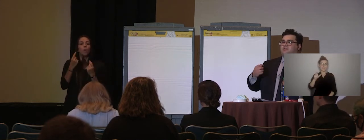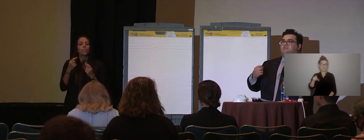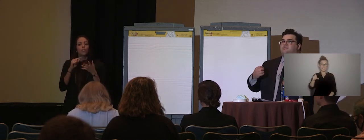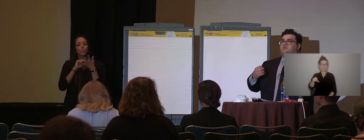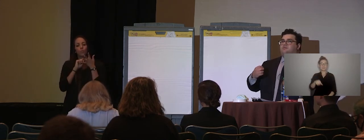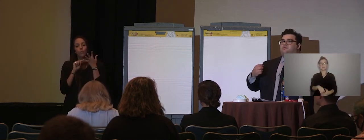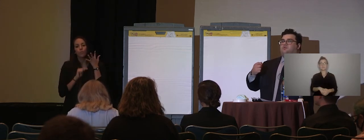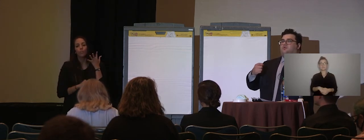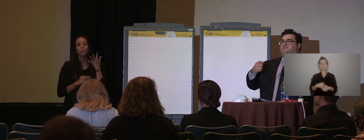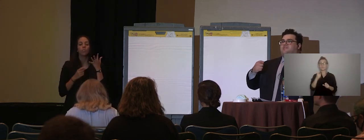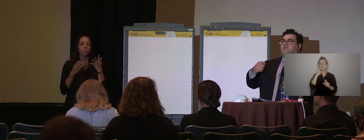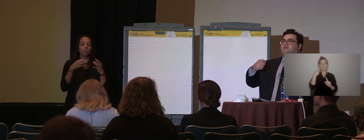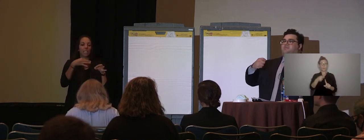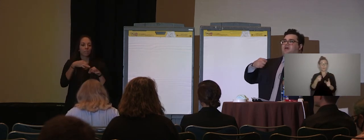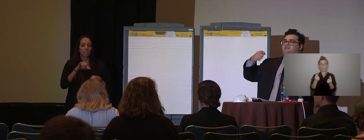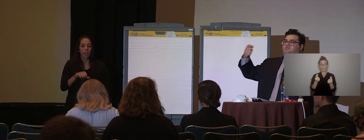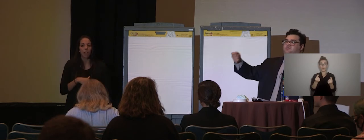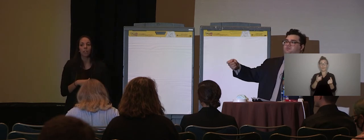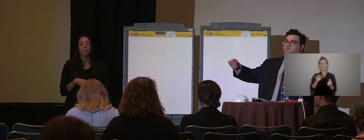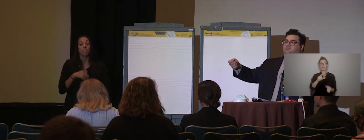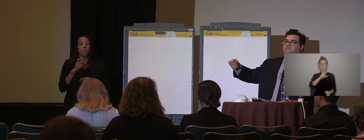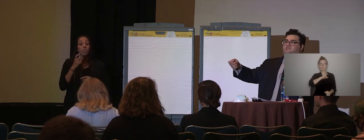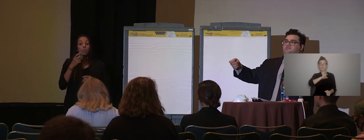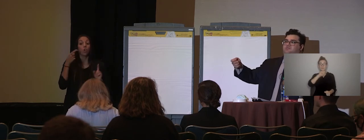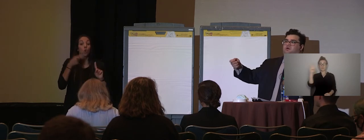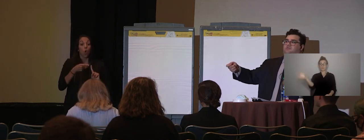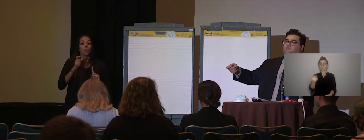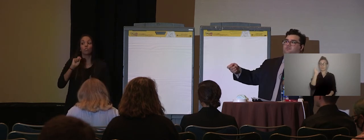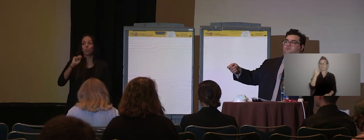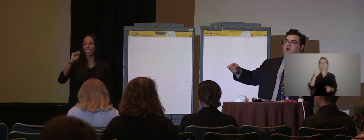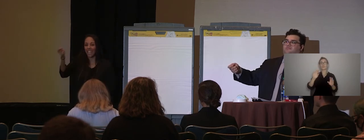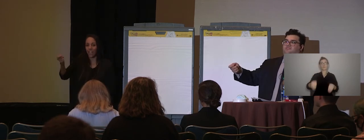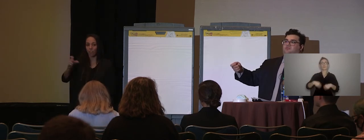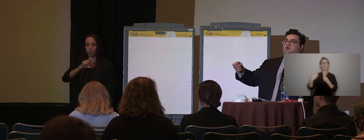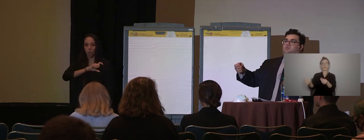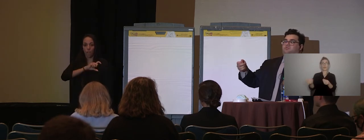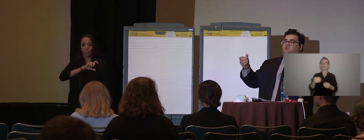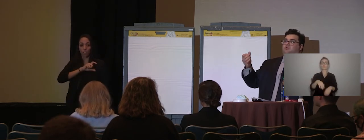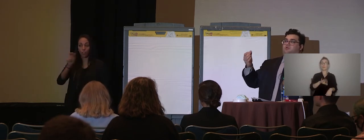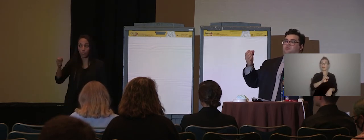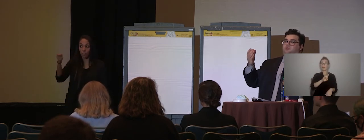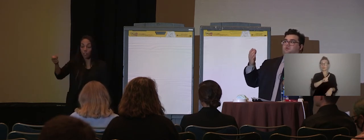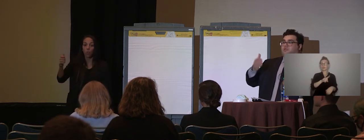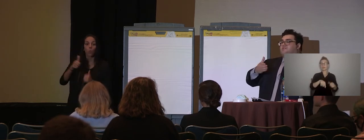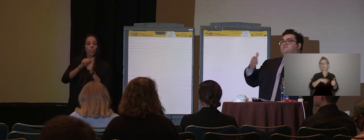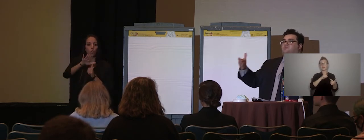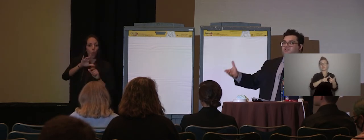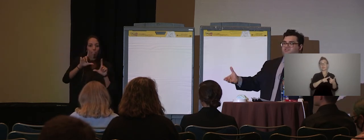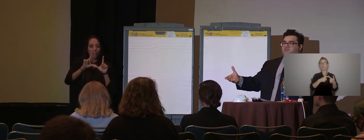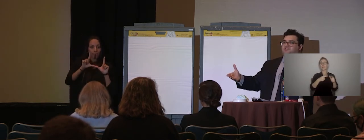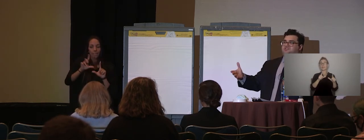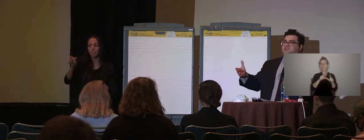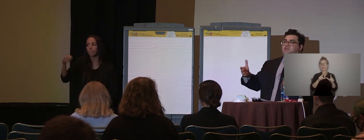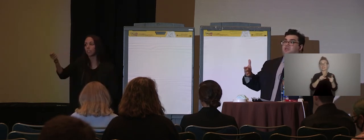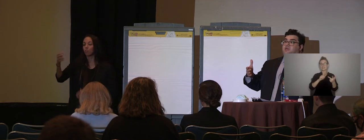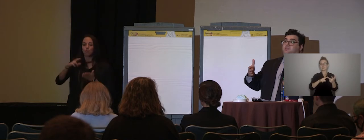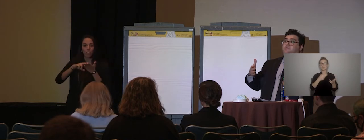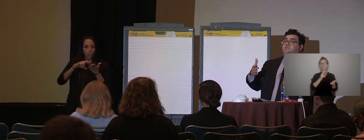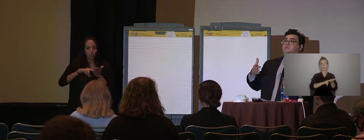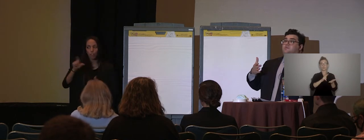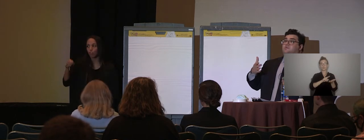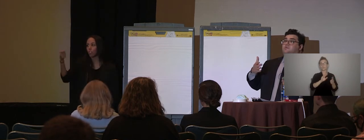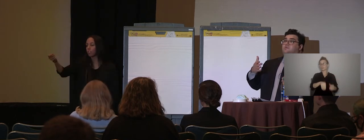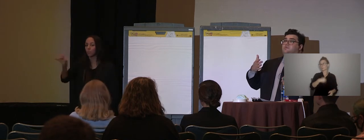need. And the goal is to hand that to the police, to the law enforcement officer, along with your license registration.